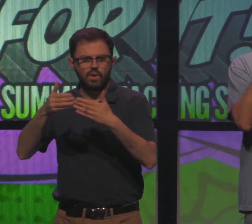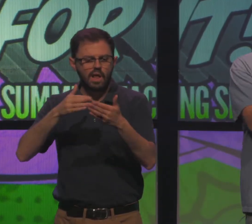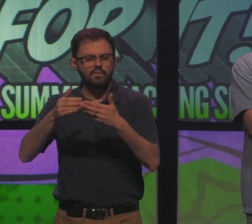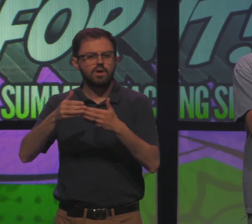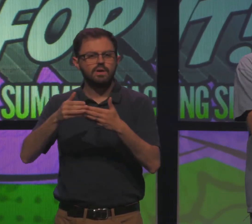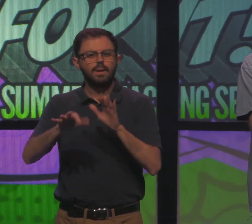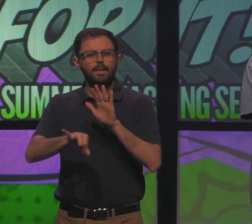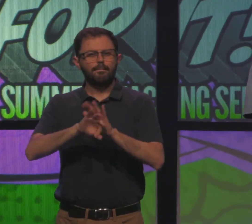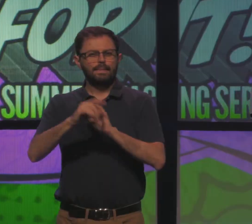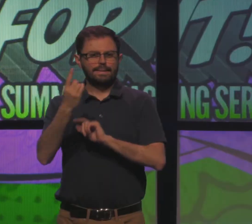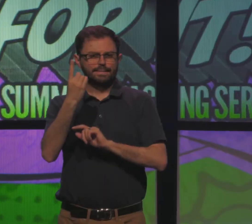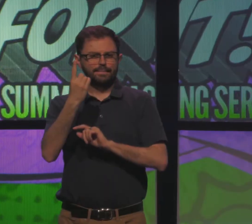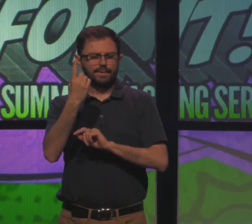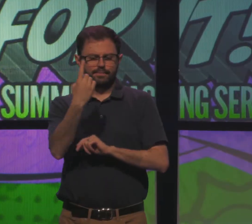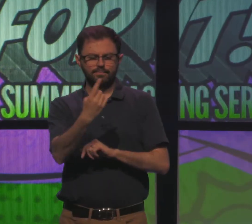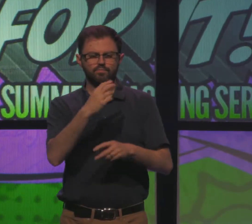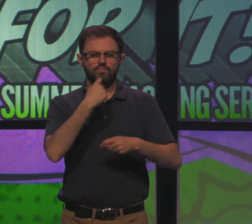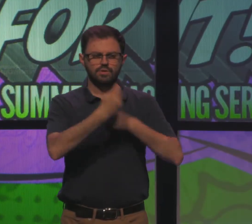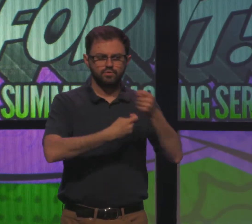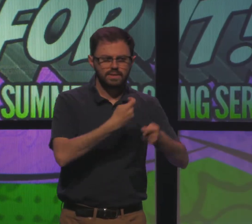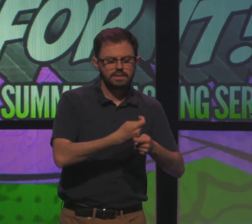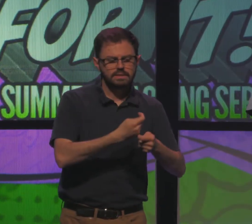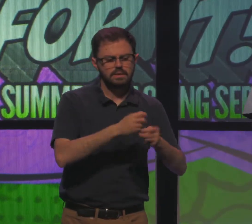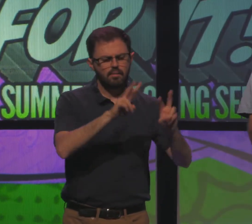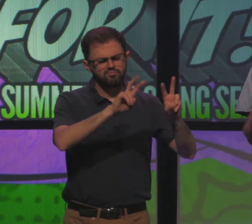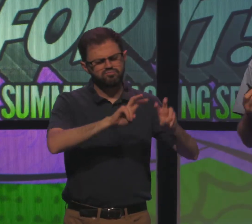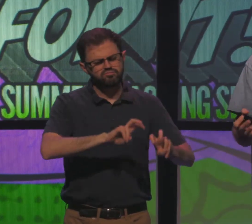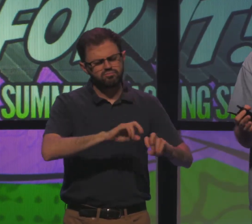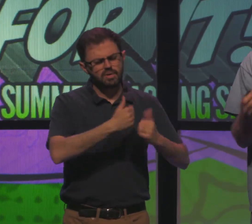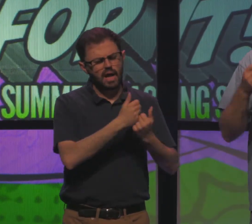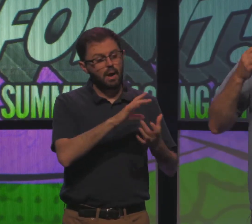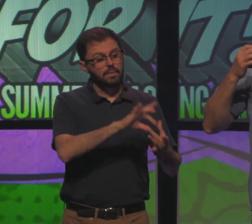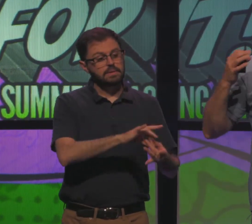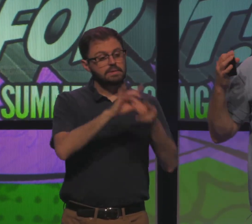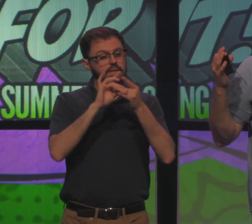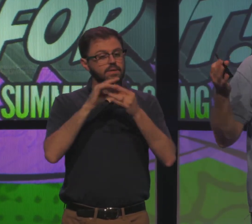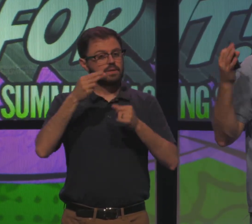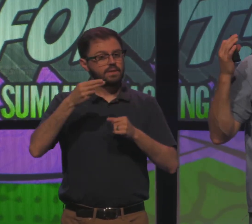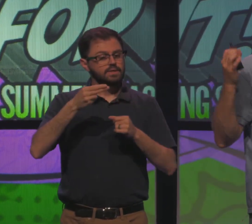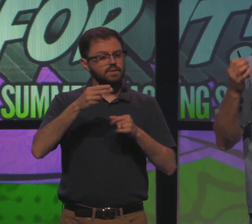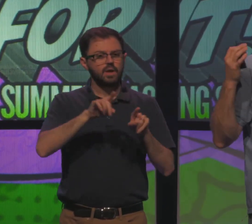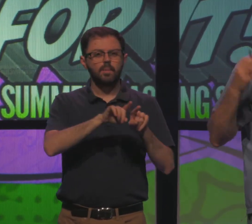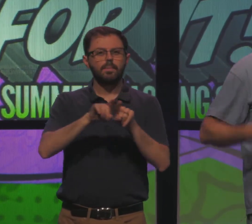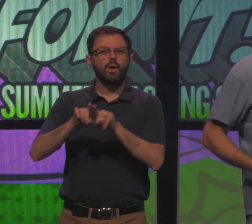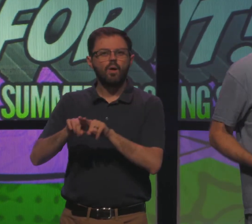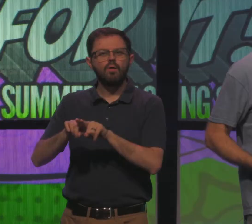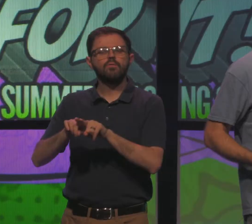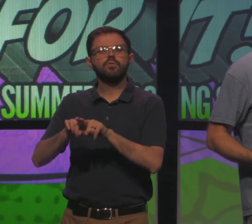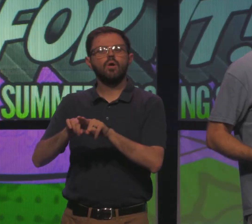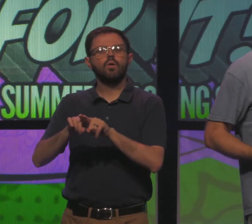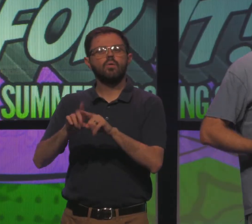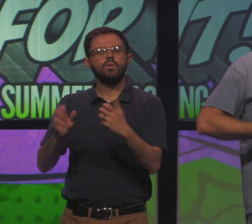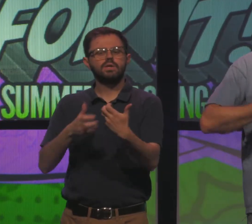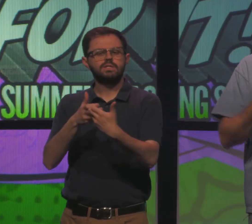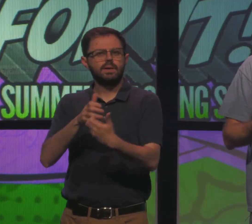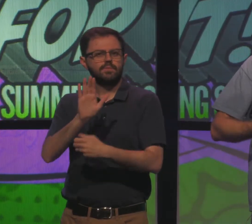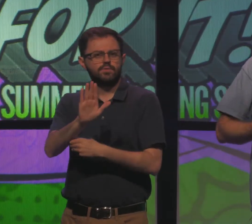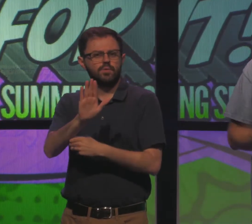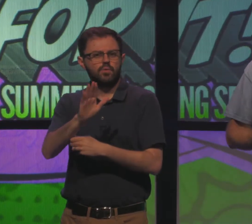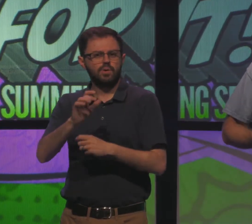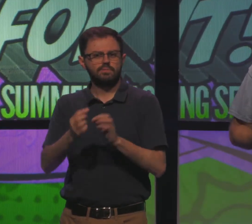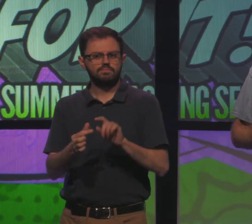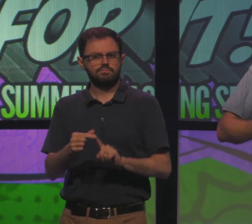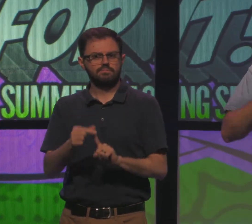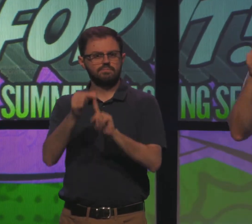And explore how that can be both rooted in history, but also renewed through your unique life experience. So just ponder